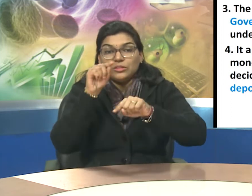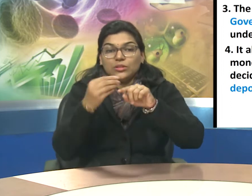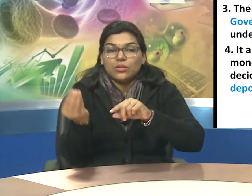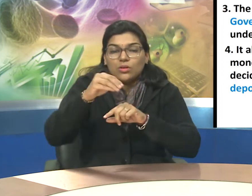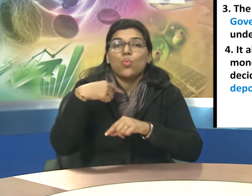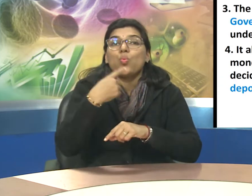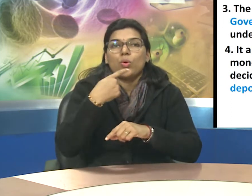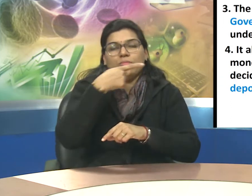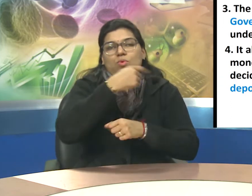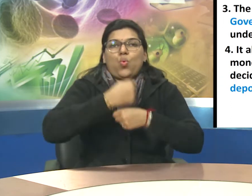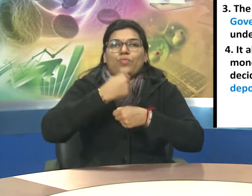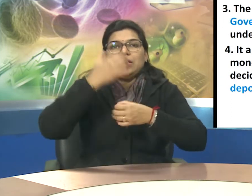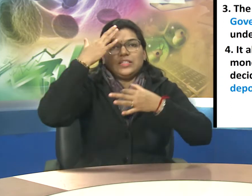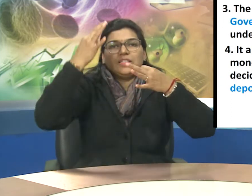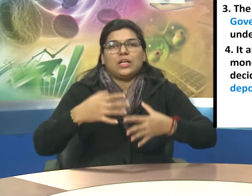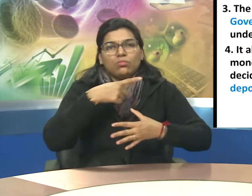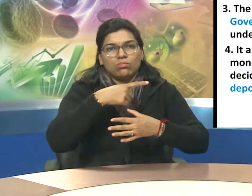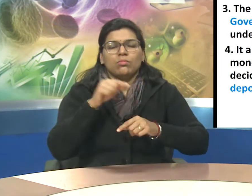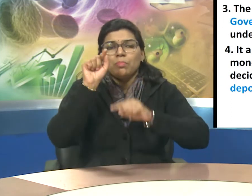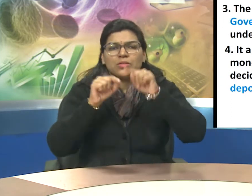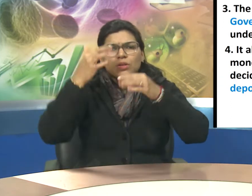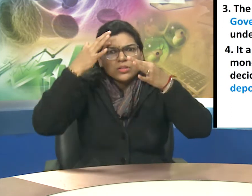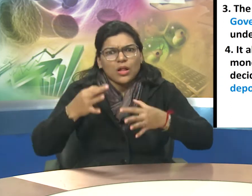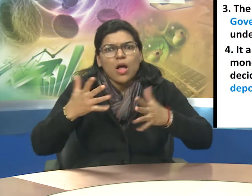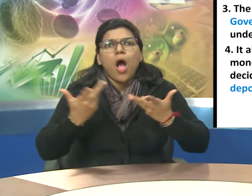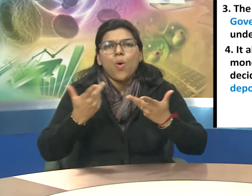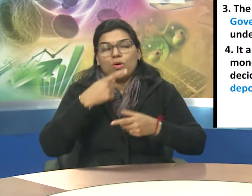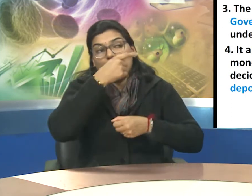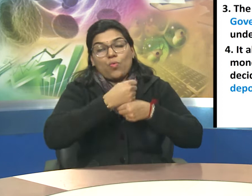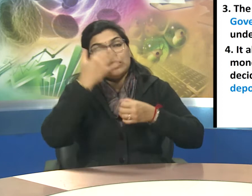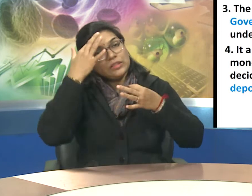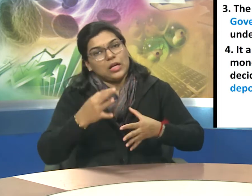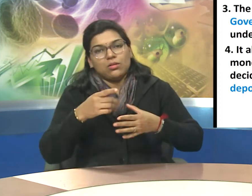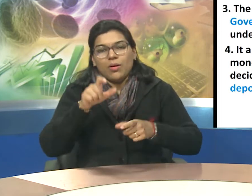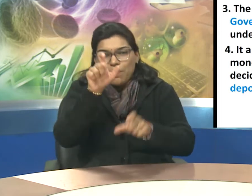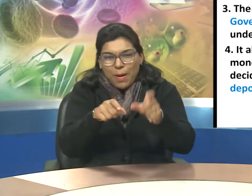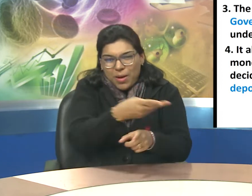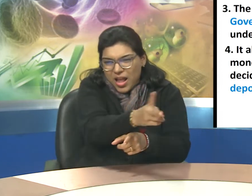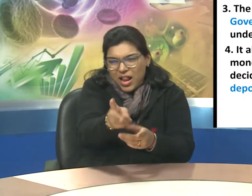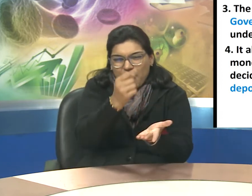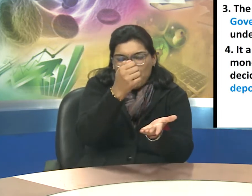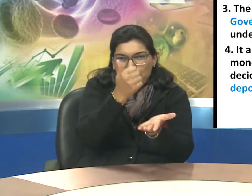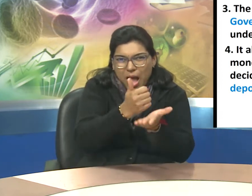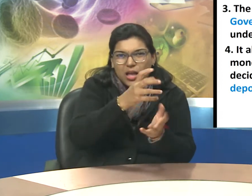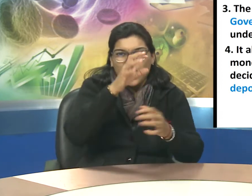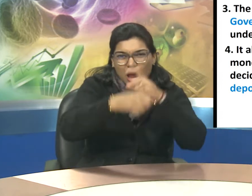they advises the government on monetary and credit policies,